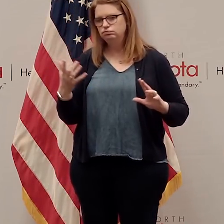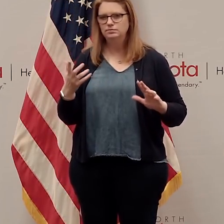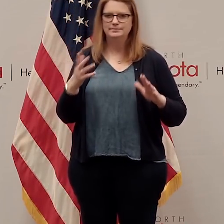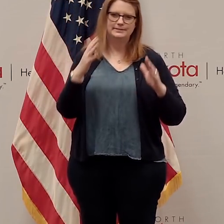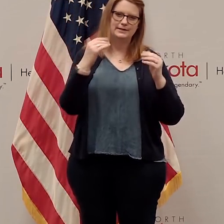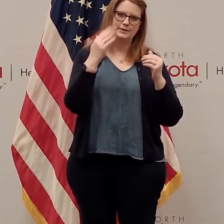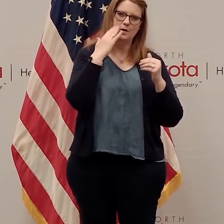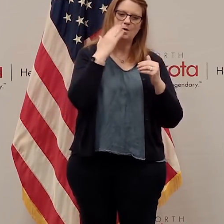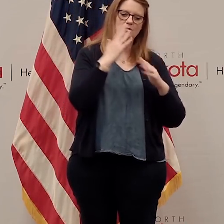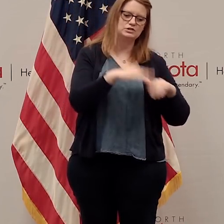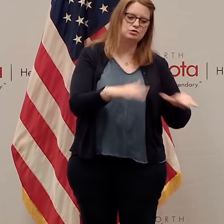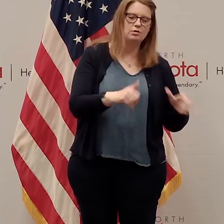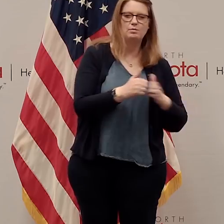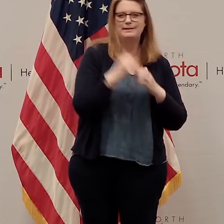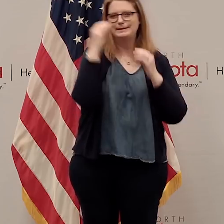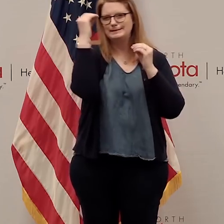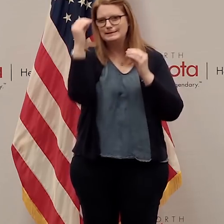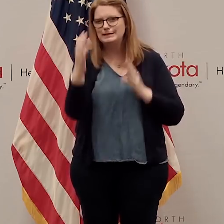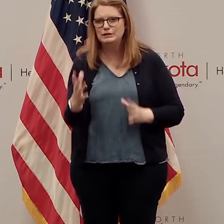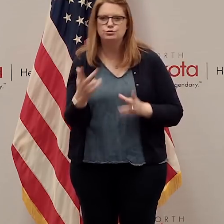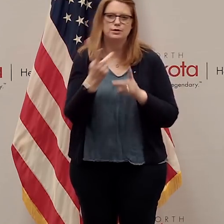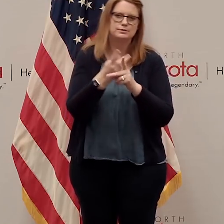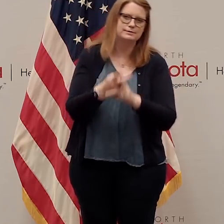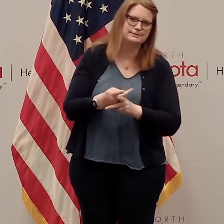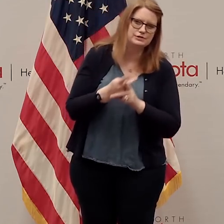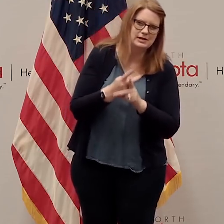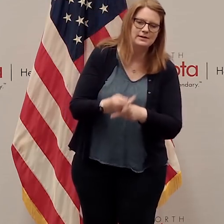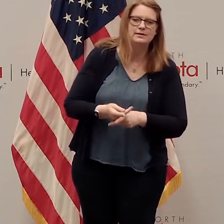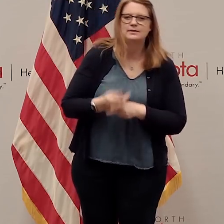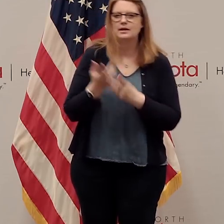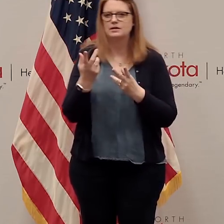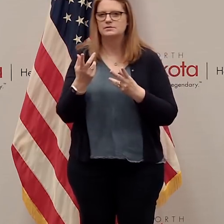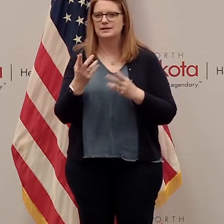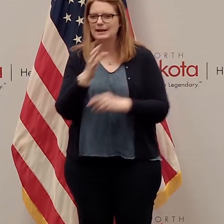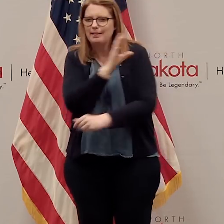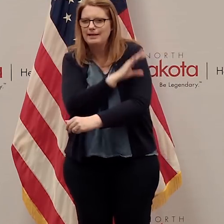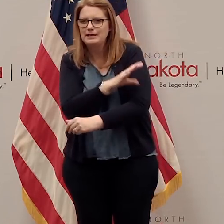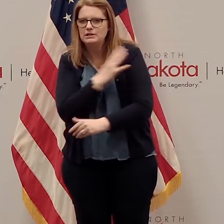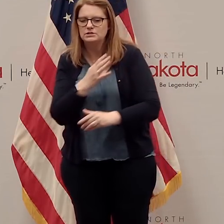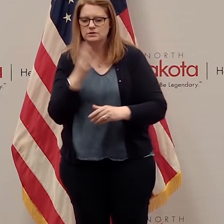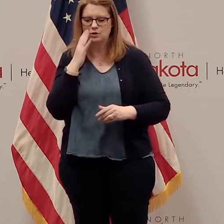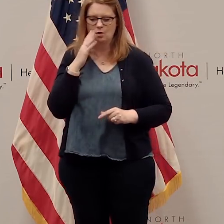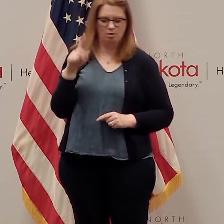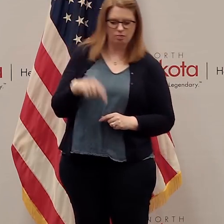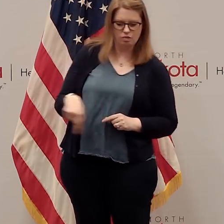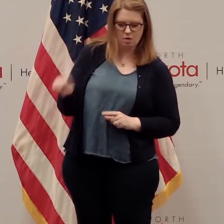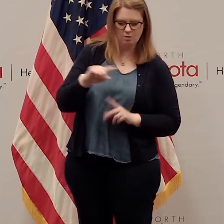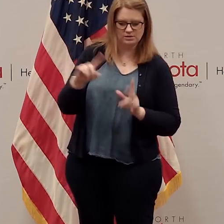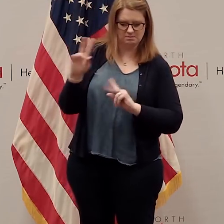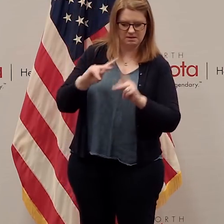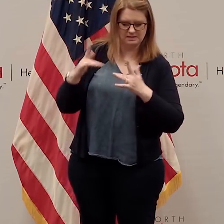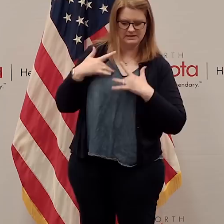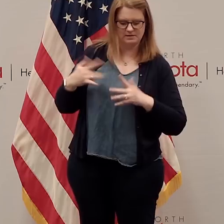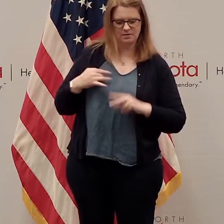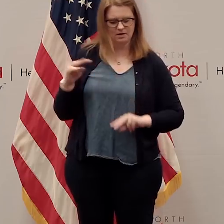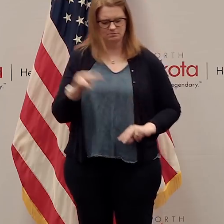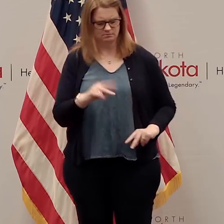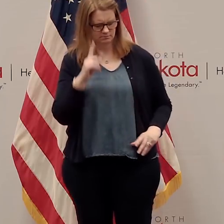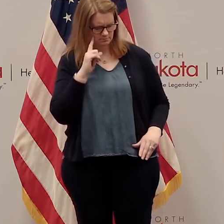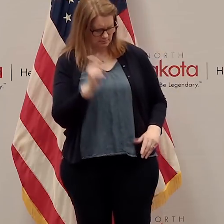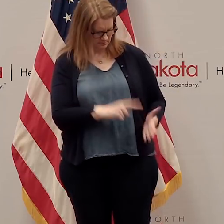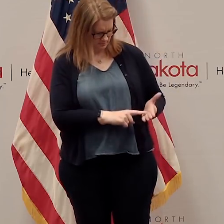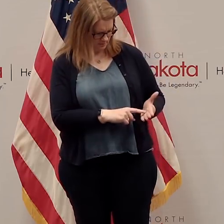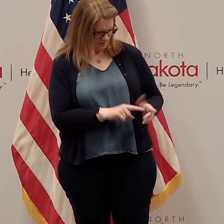childcare providers, clinicians, and others that often might be the people who would be in a position